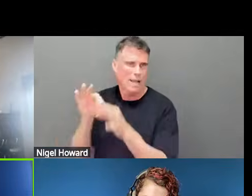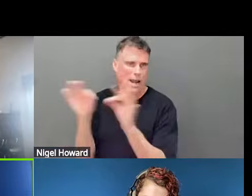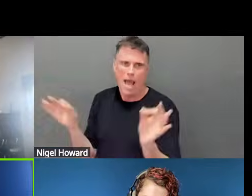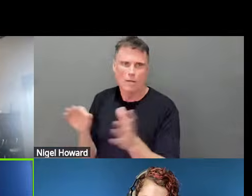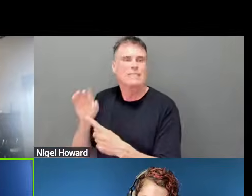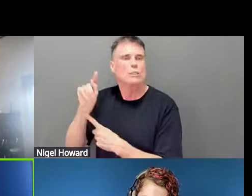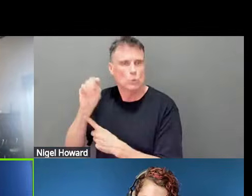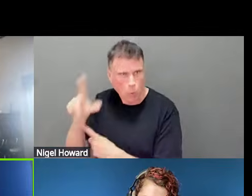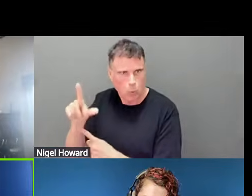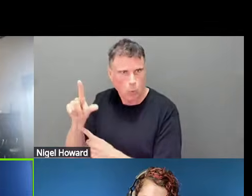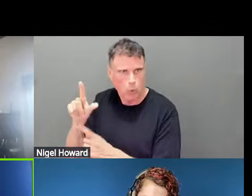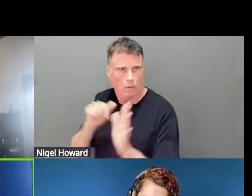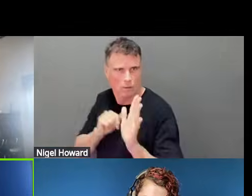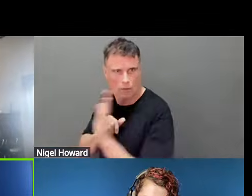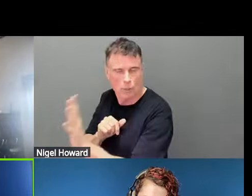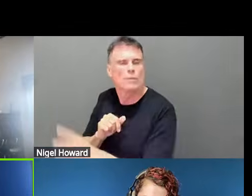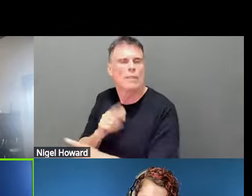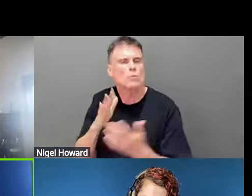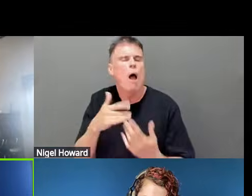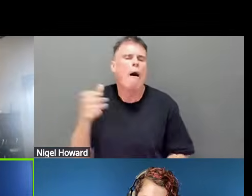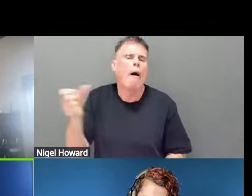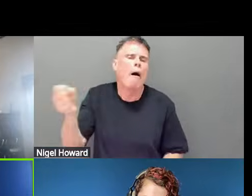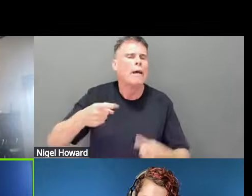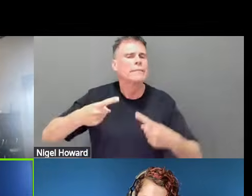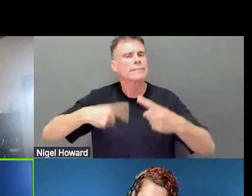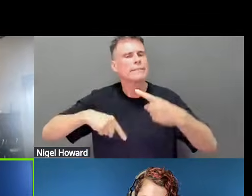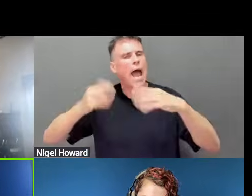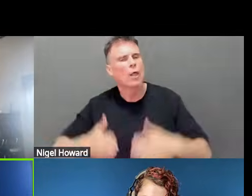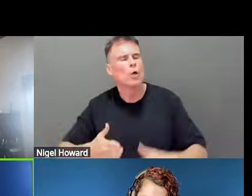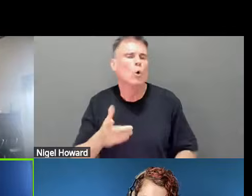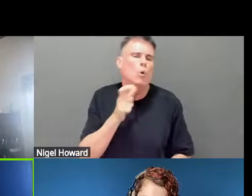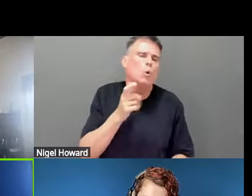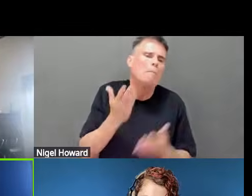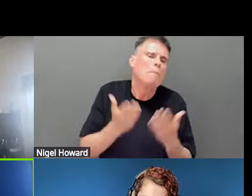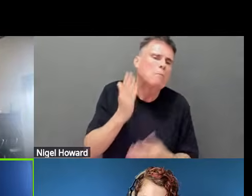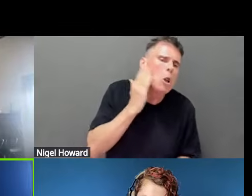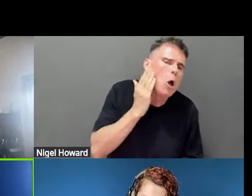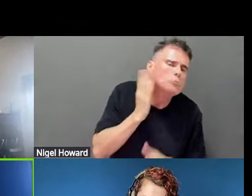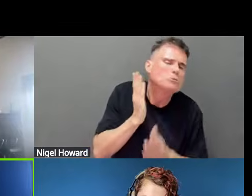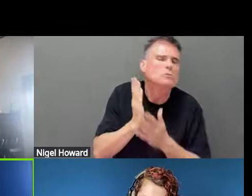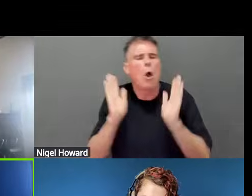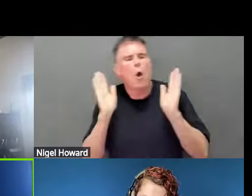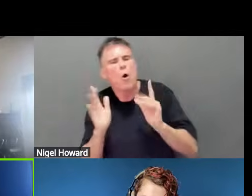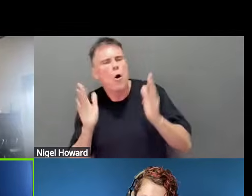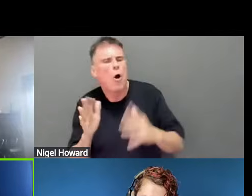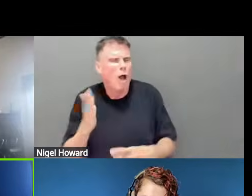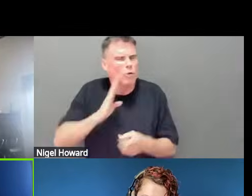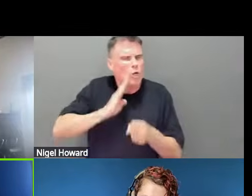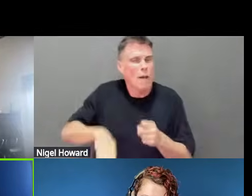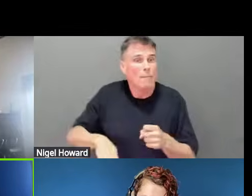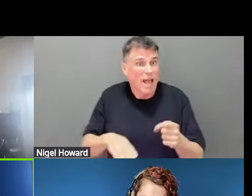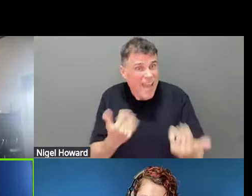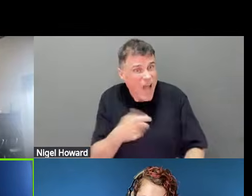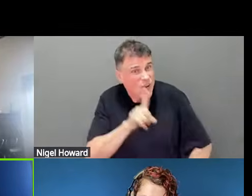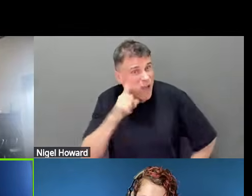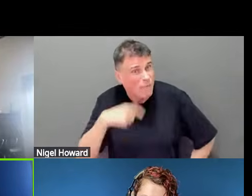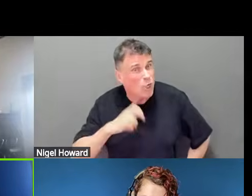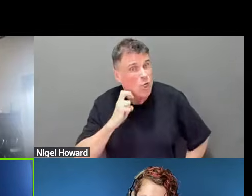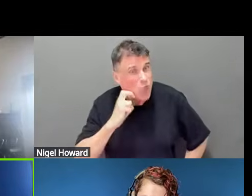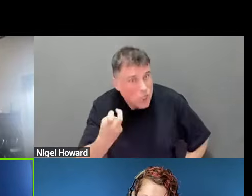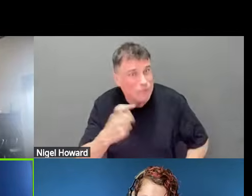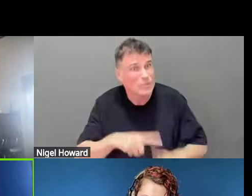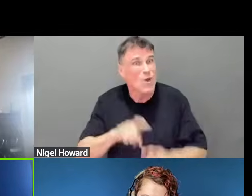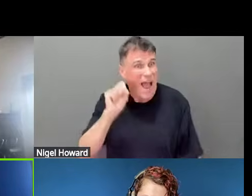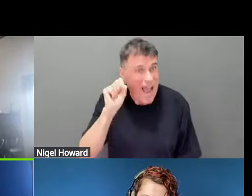not talking about a modified curriculum, not talking about communication tools, not talking about hiring someone who has